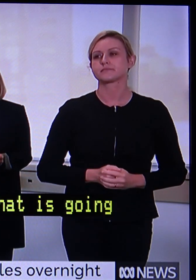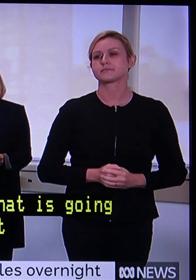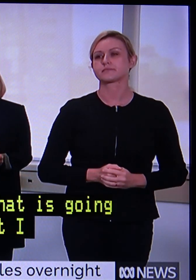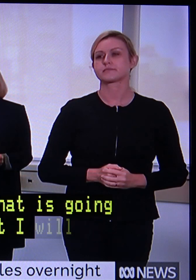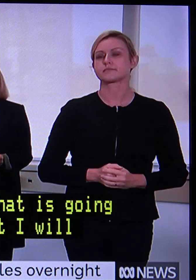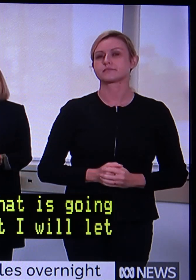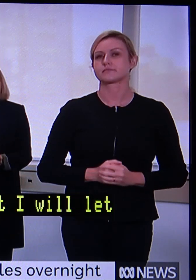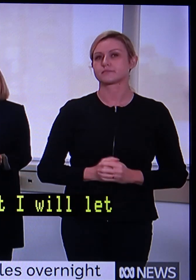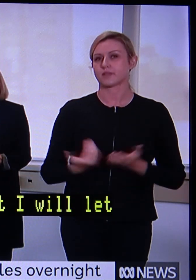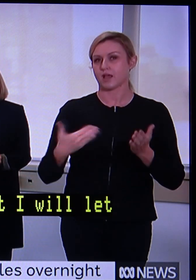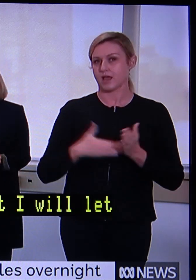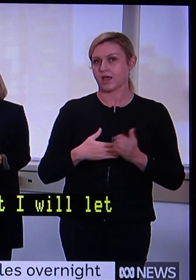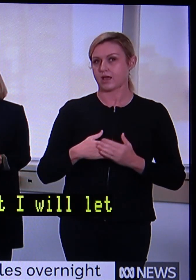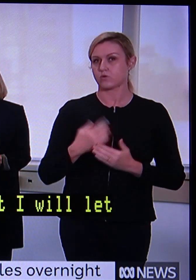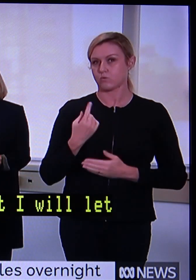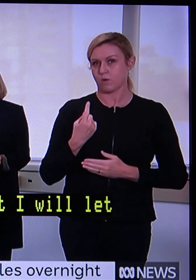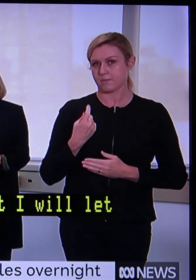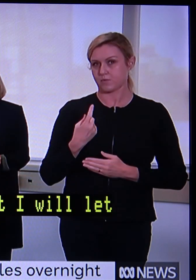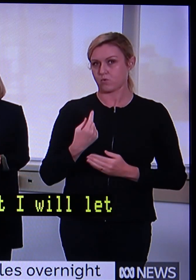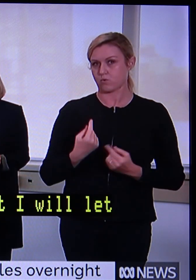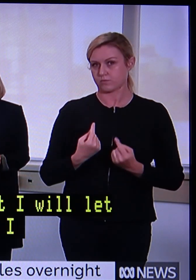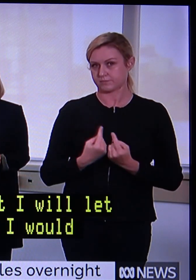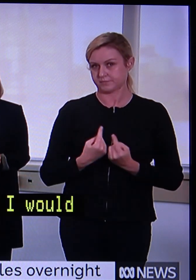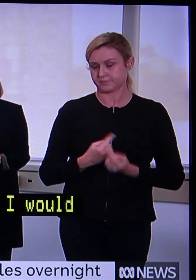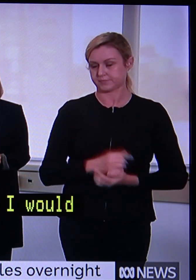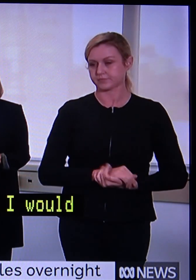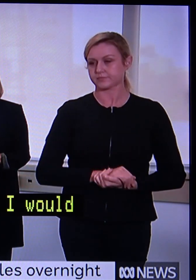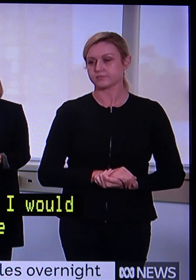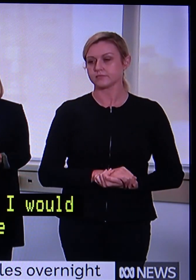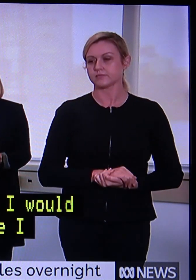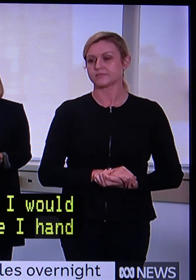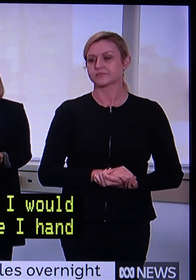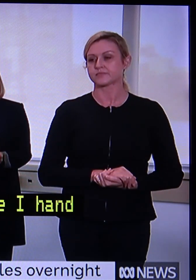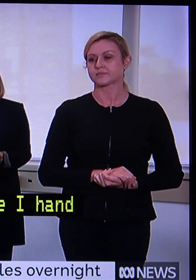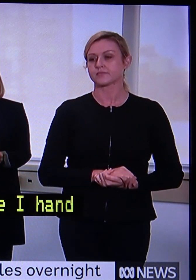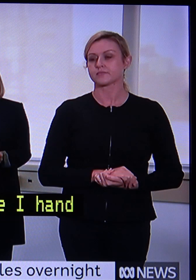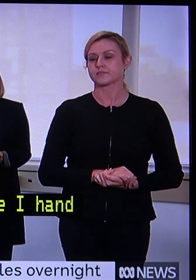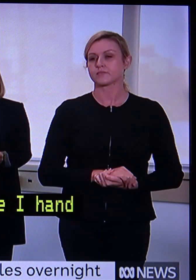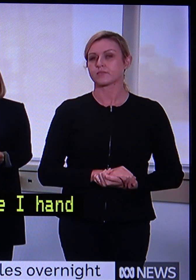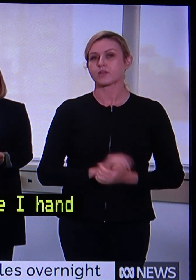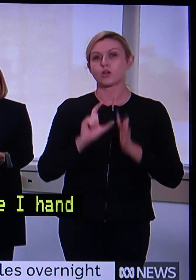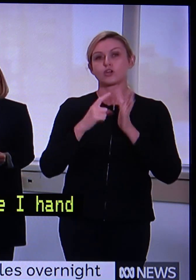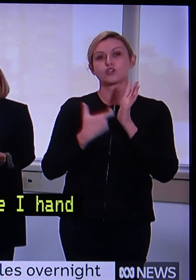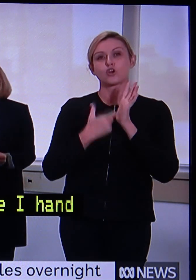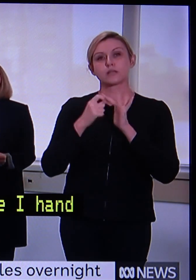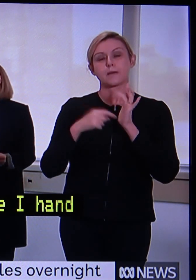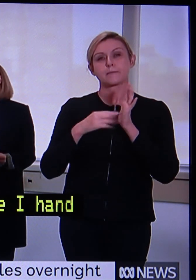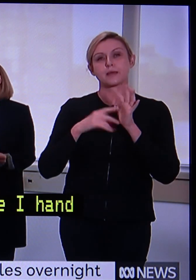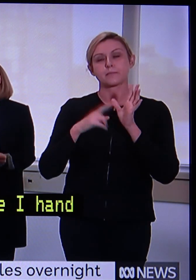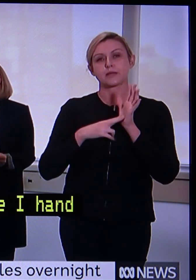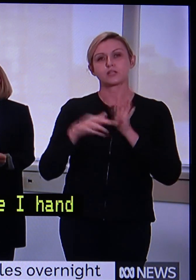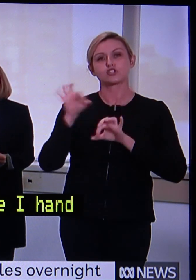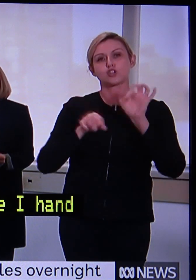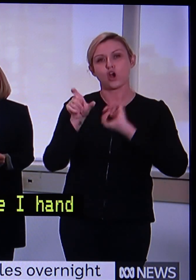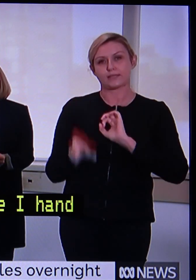would just say one thing before I hand over to Dr. Chant before Dr. Pitman. Dr. Pitman is a scientist, a microbiologist. She is